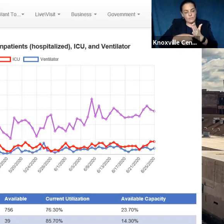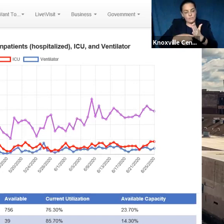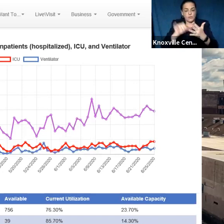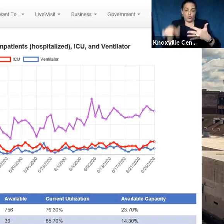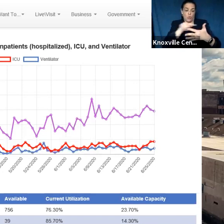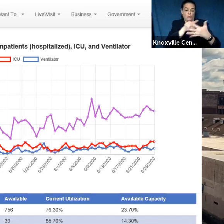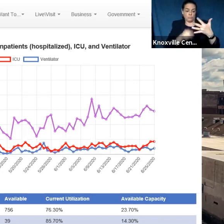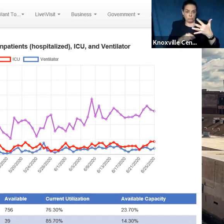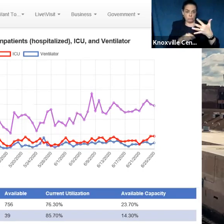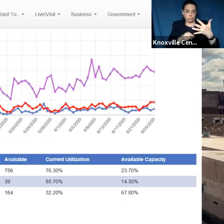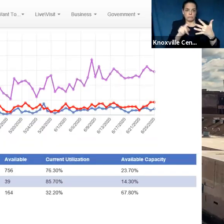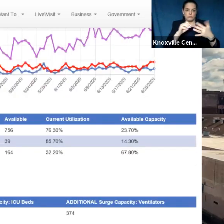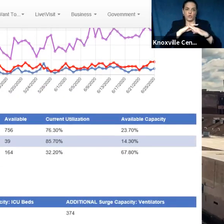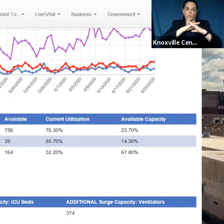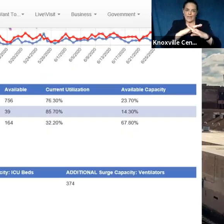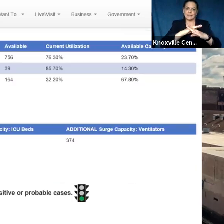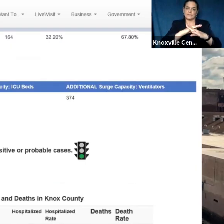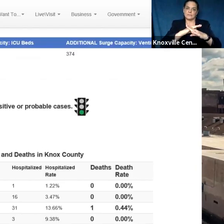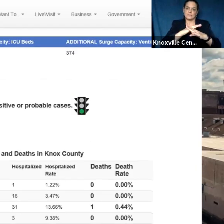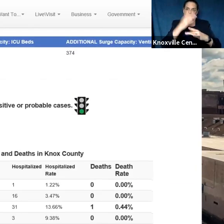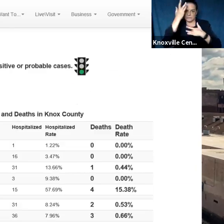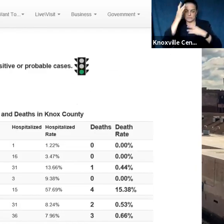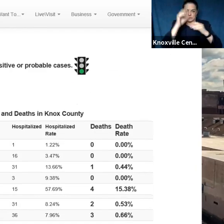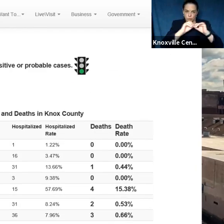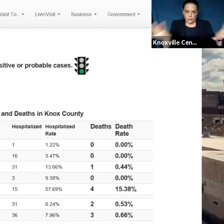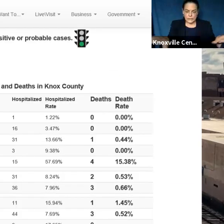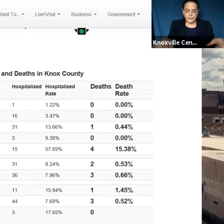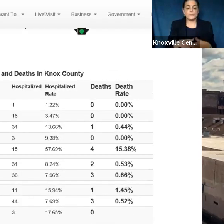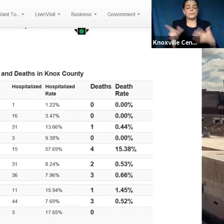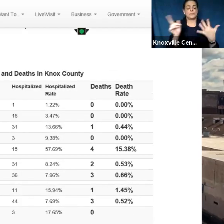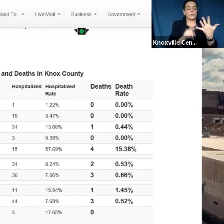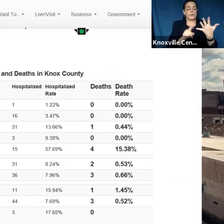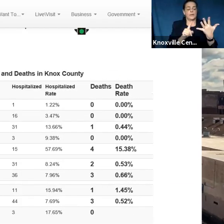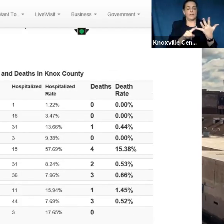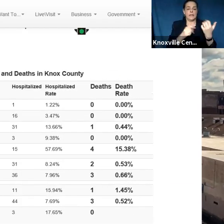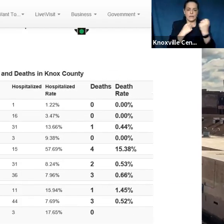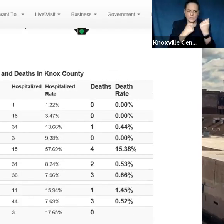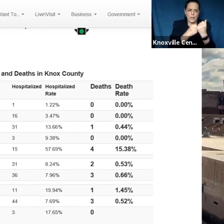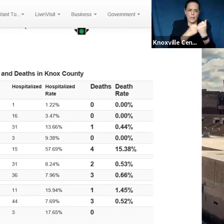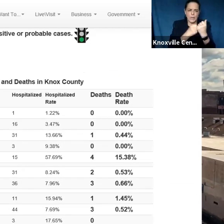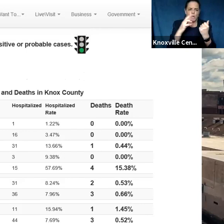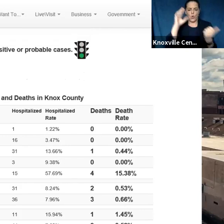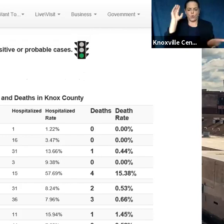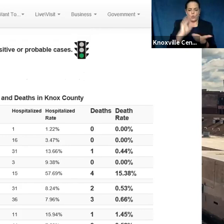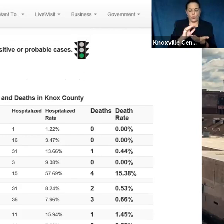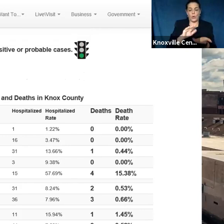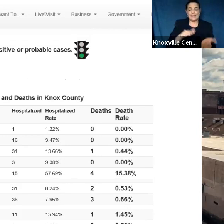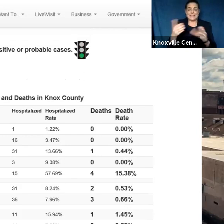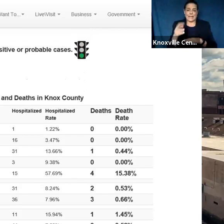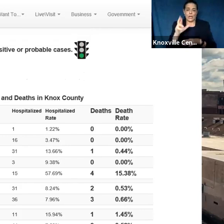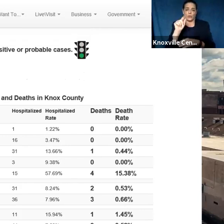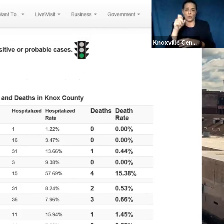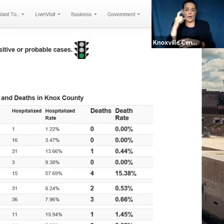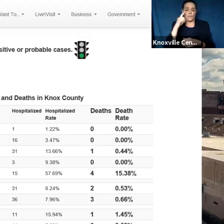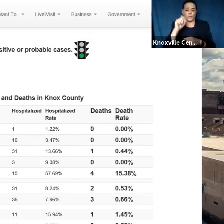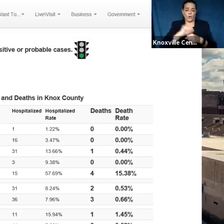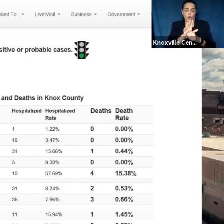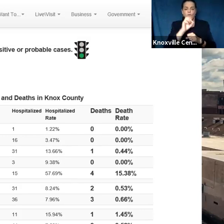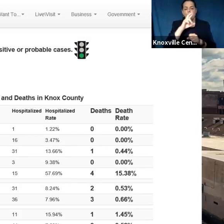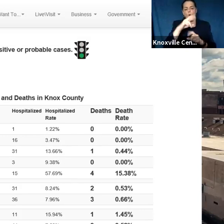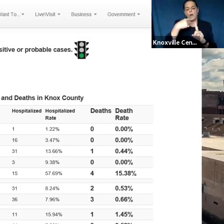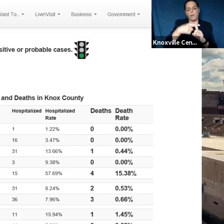disease. Our fifth benchmark, sustained or decreased COVID-19 related death rate for identified positive